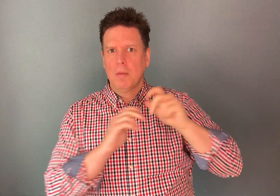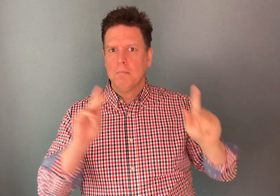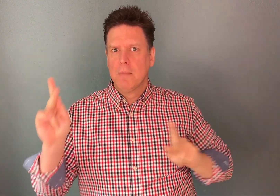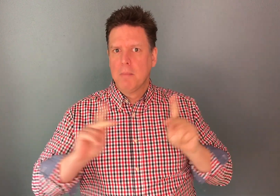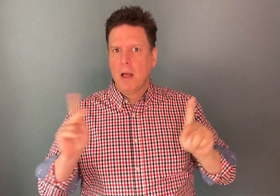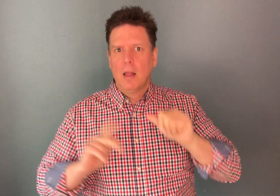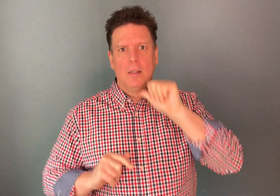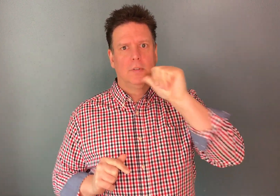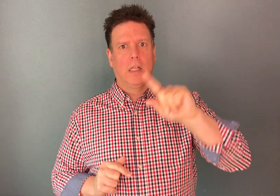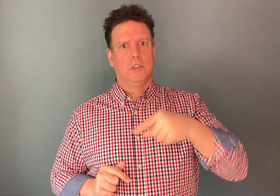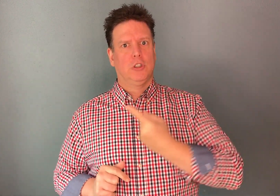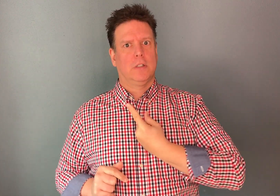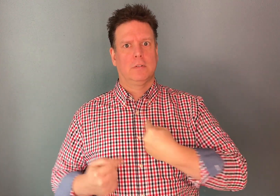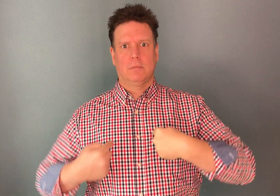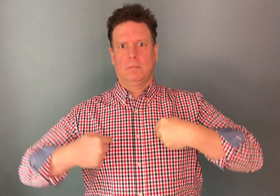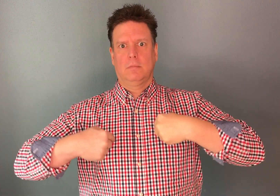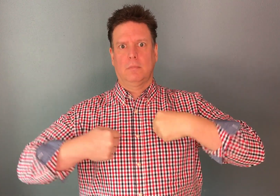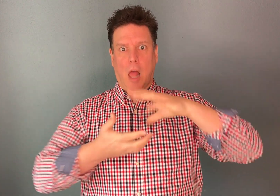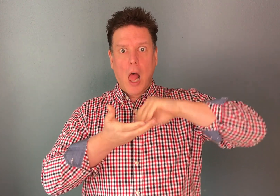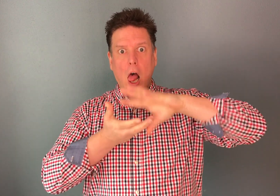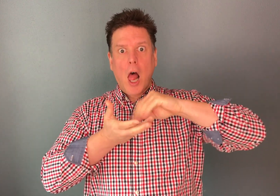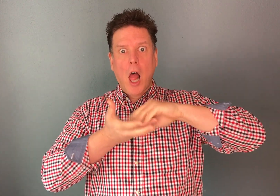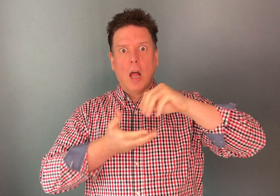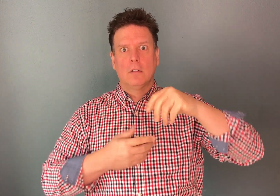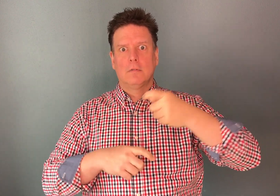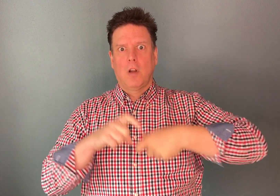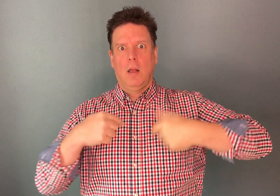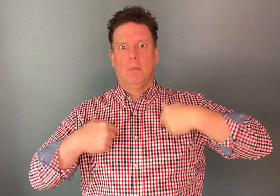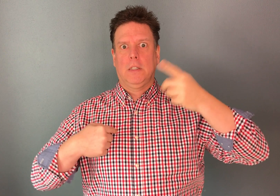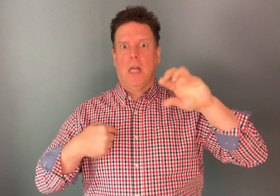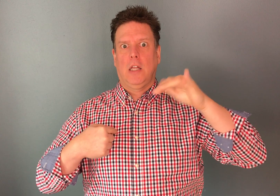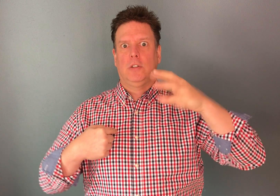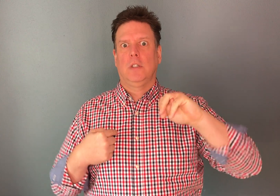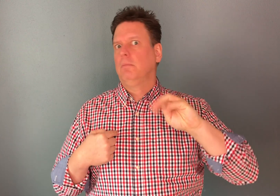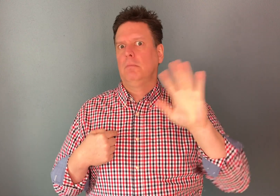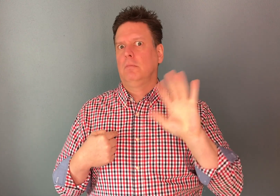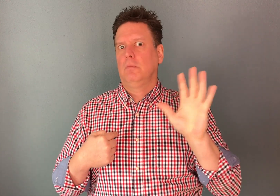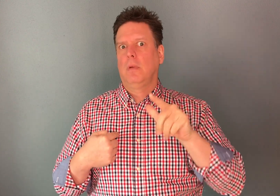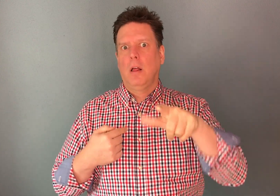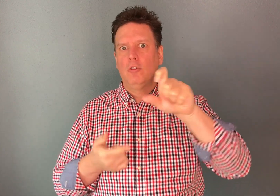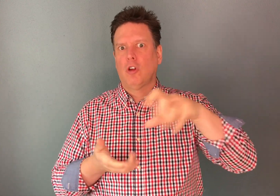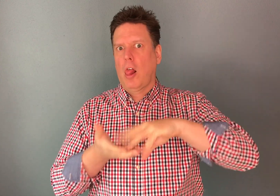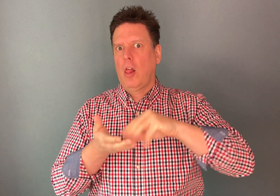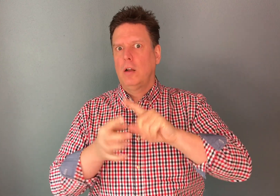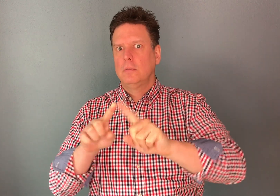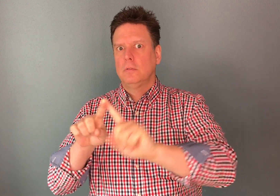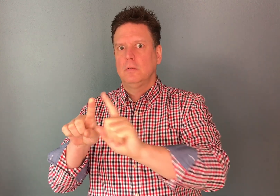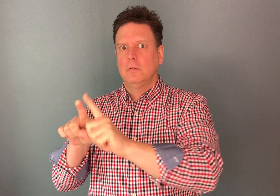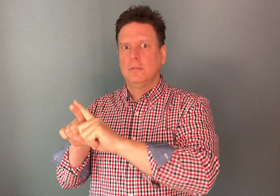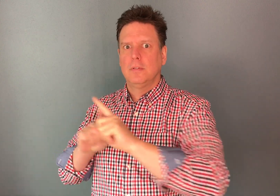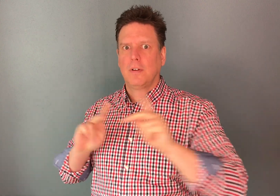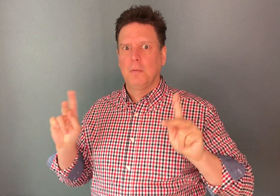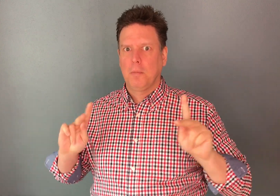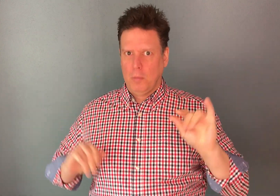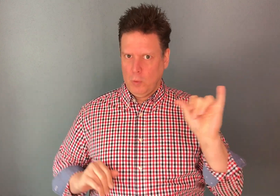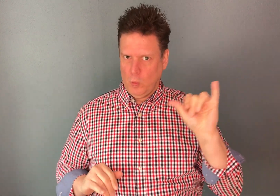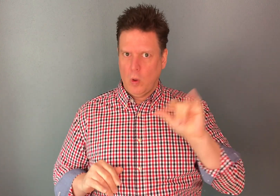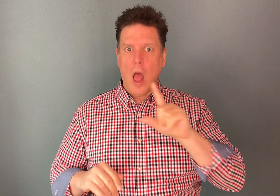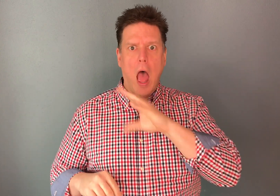And secondly, you need to associate with other people, not just Dr. Jim. You need to learn from a variety of